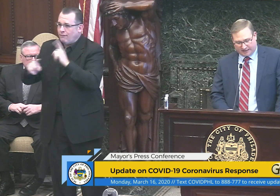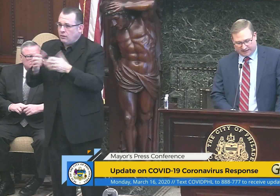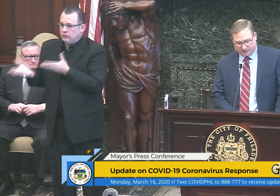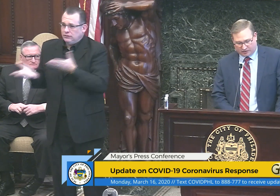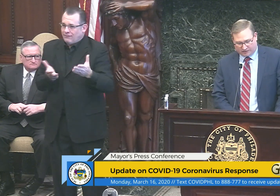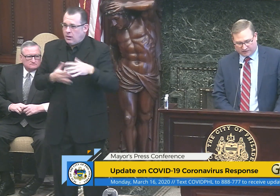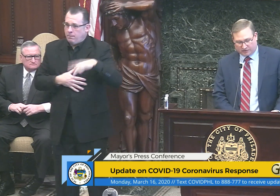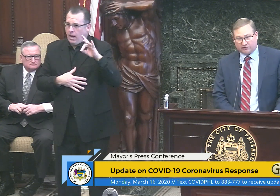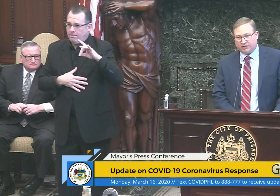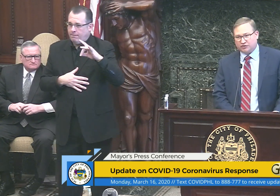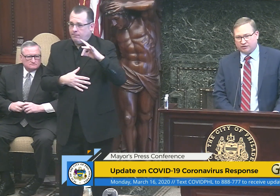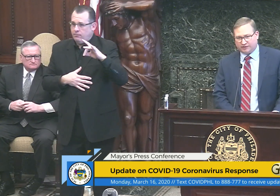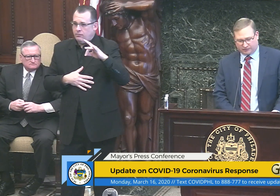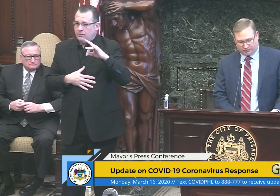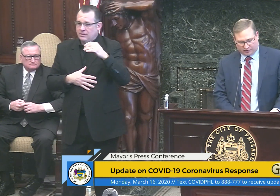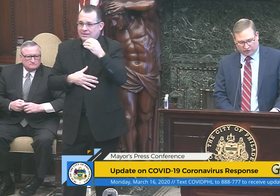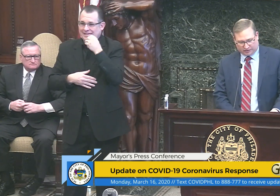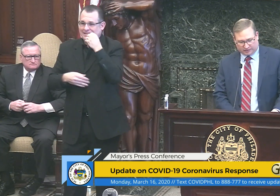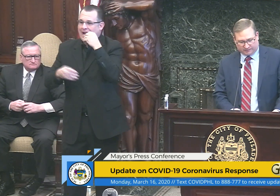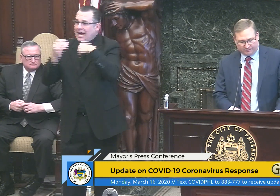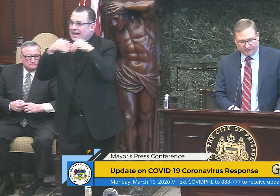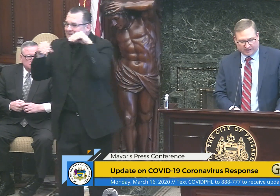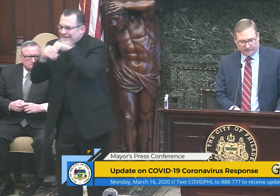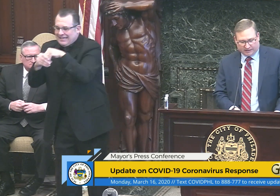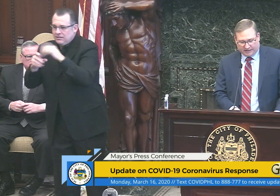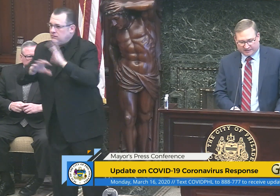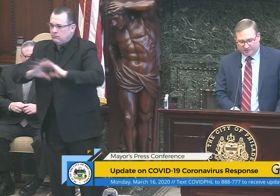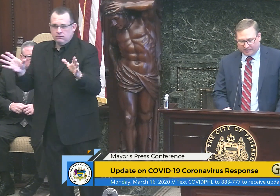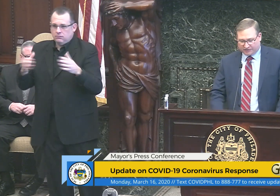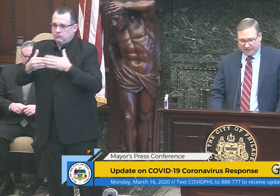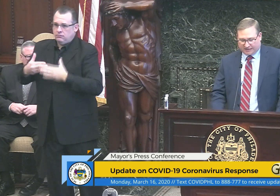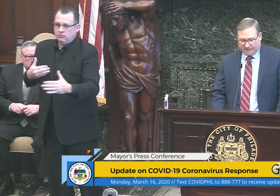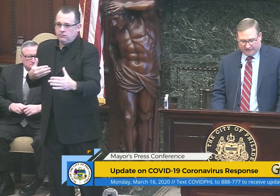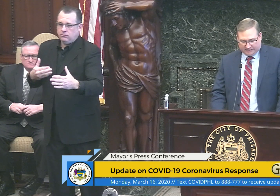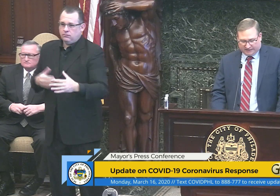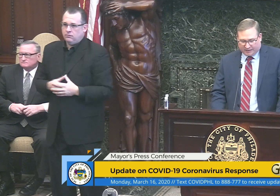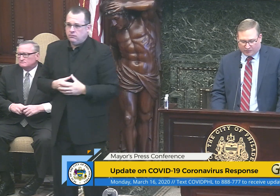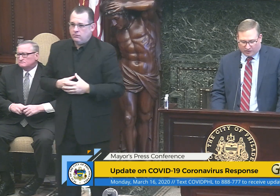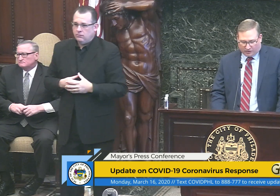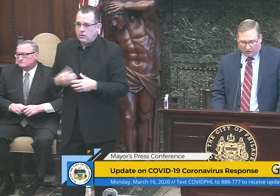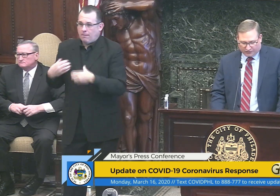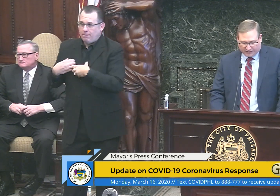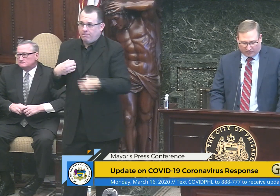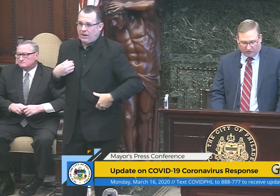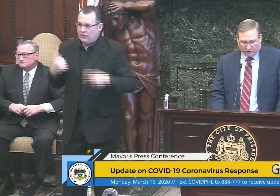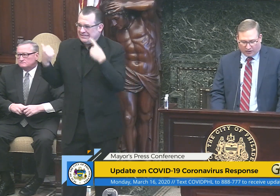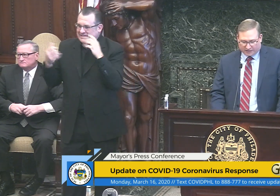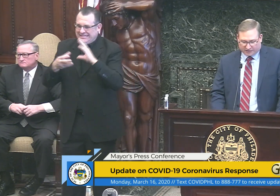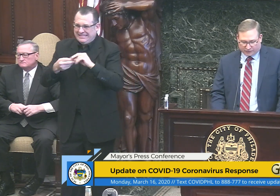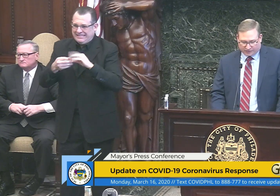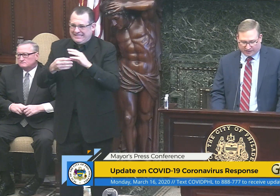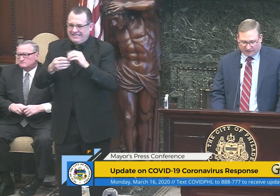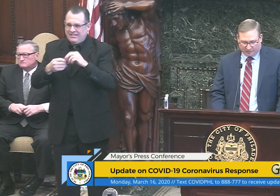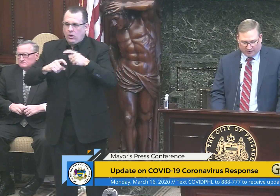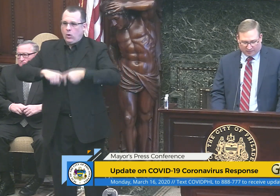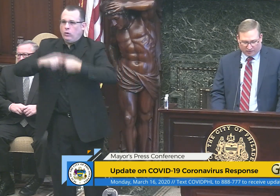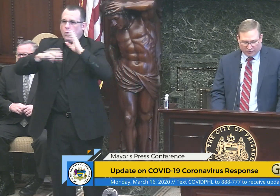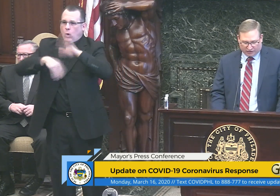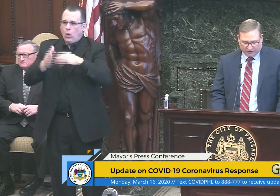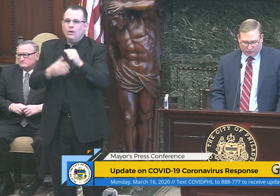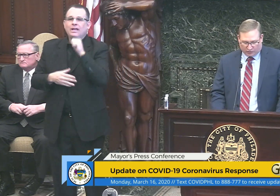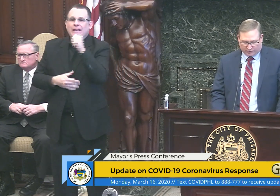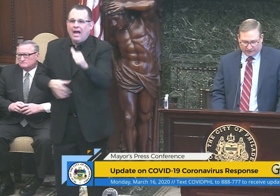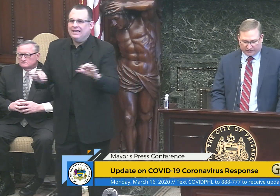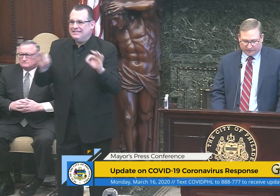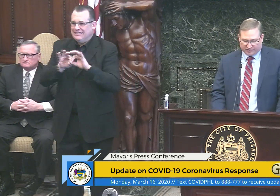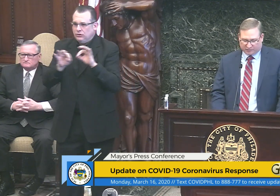allow dine-in service for the duration of these restrictions. As the mayor said, today we are halting all non-essential city government